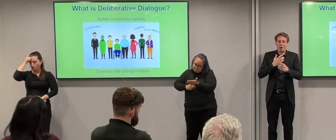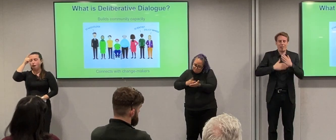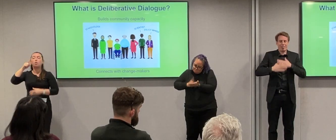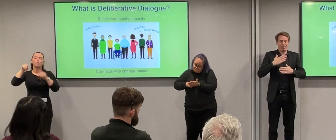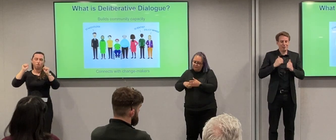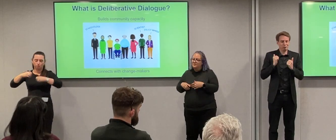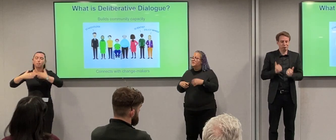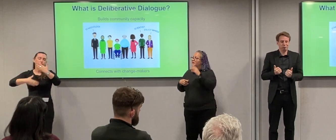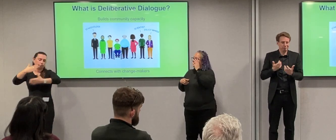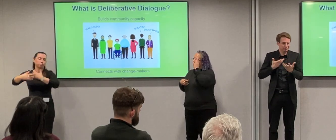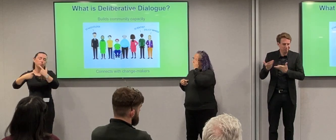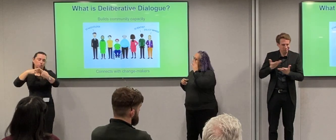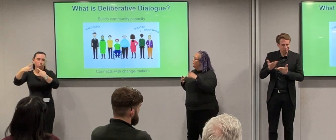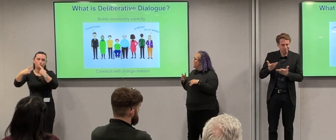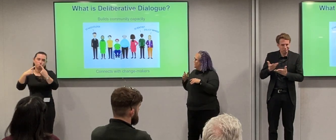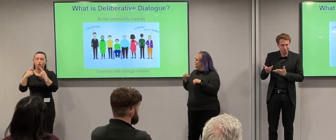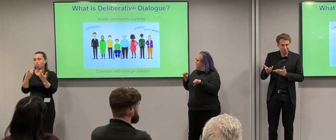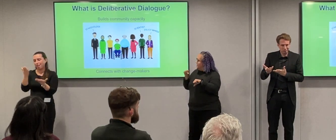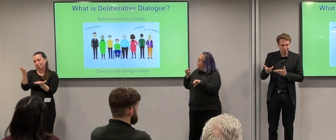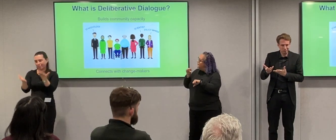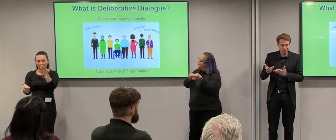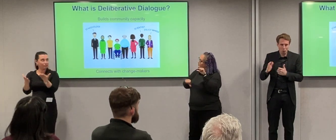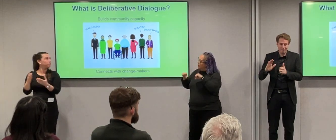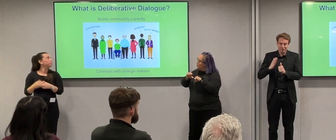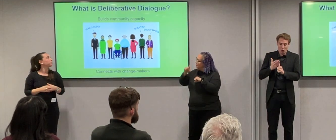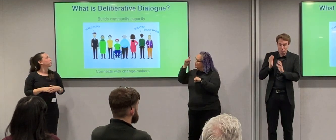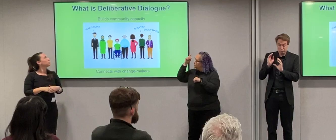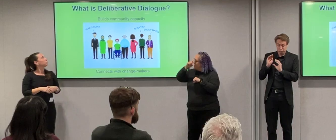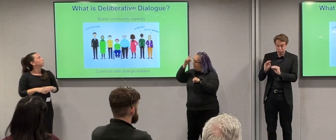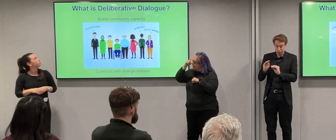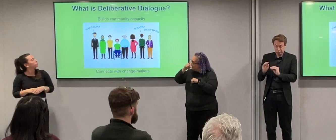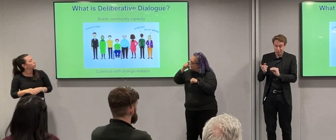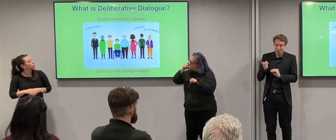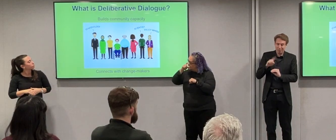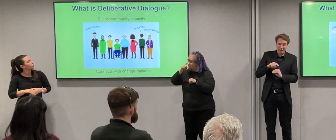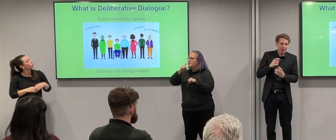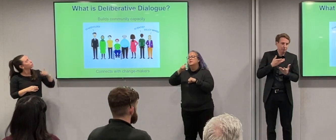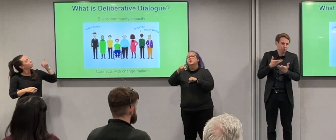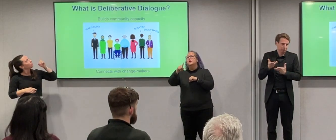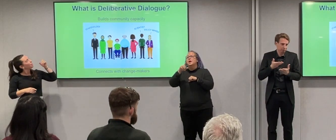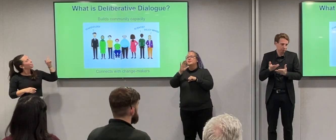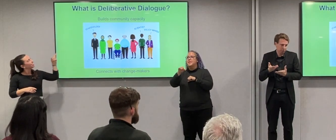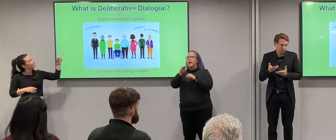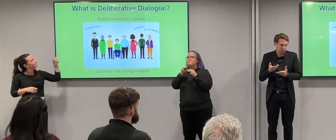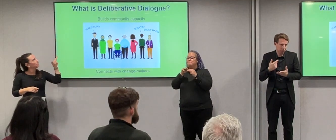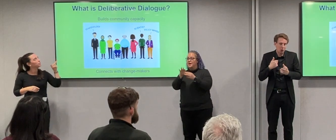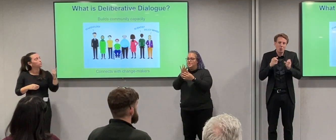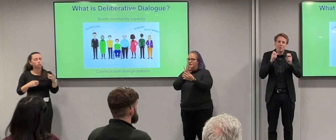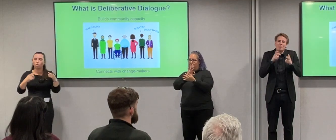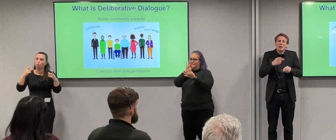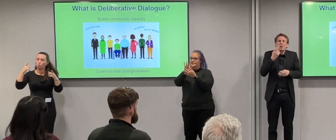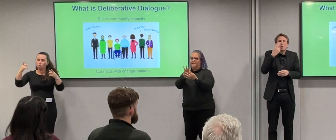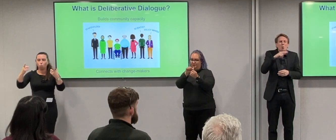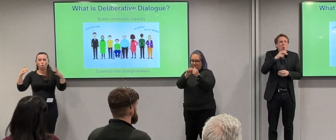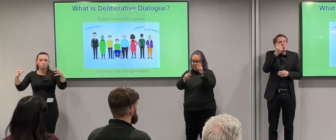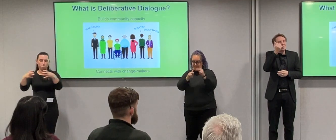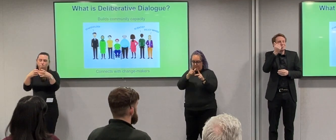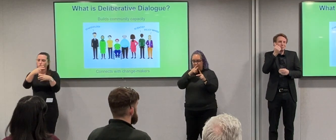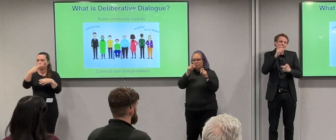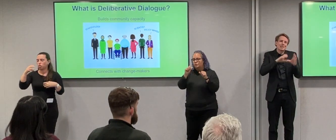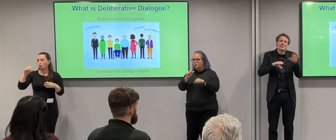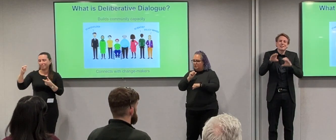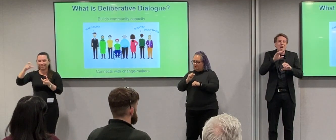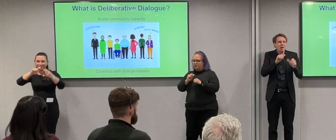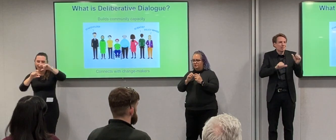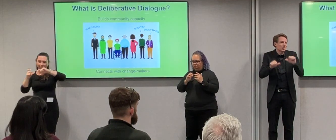using, called ScienceWise, is connected to people who can actually implement that change. Because one of the problems with